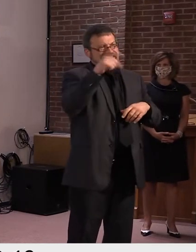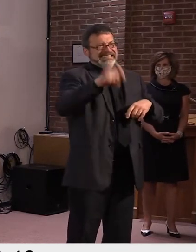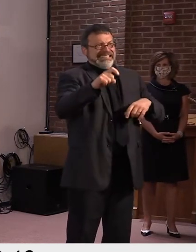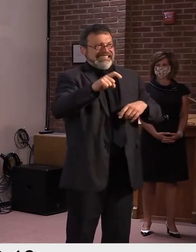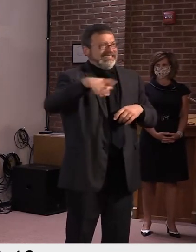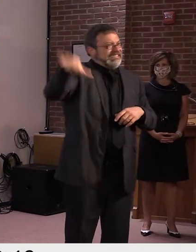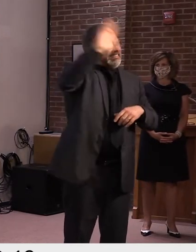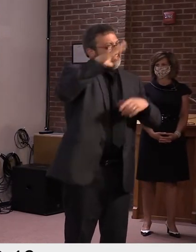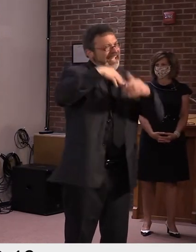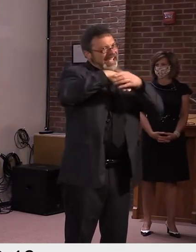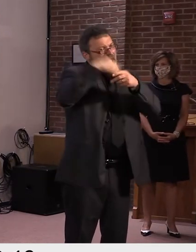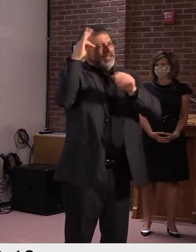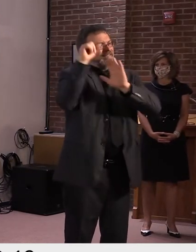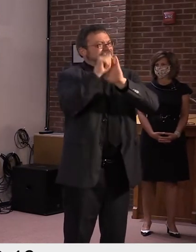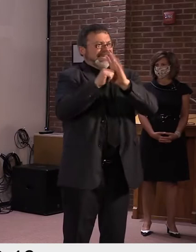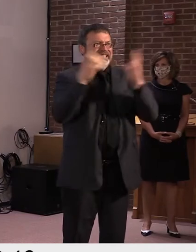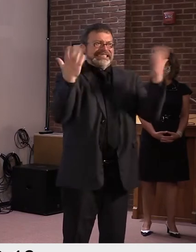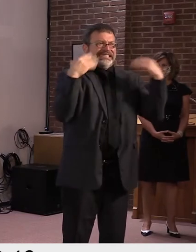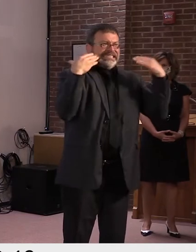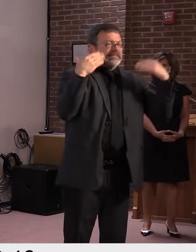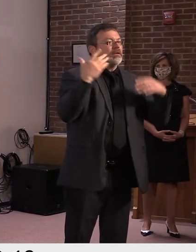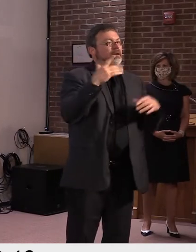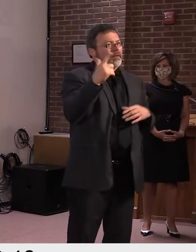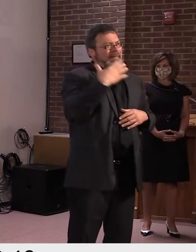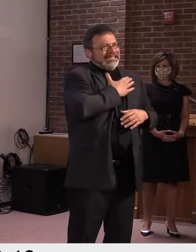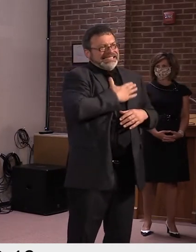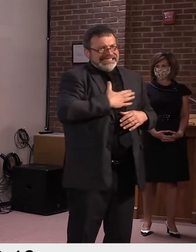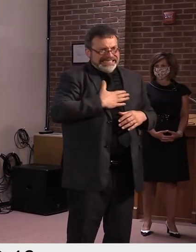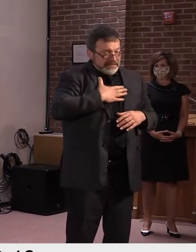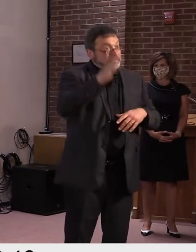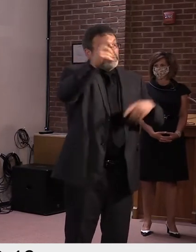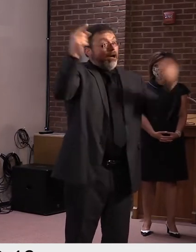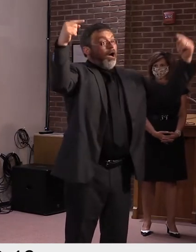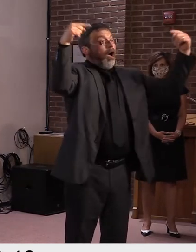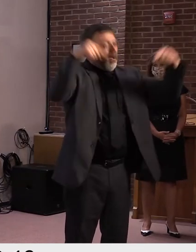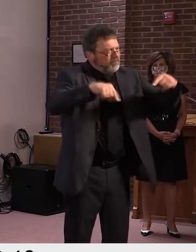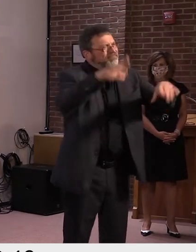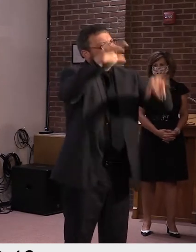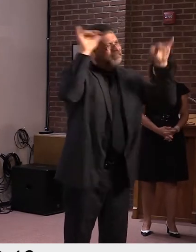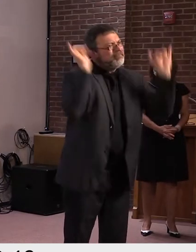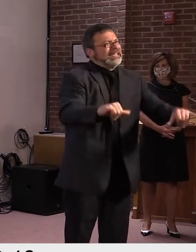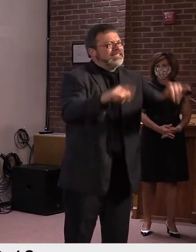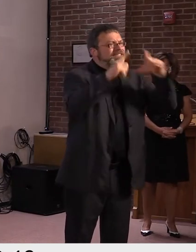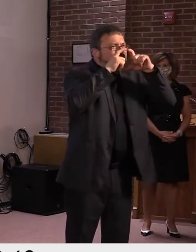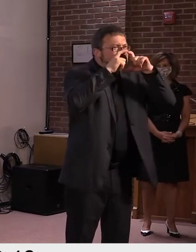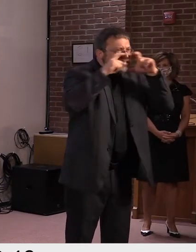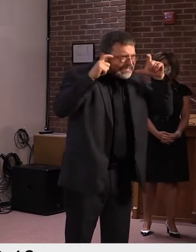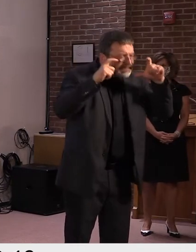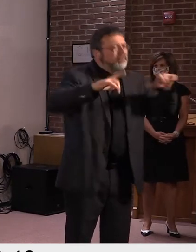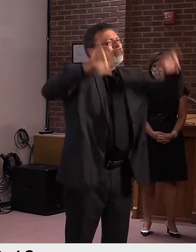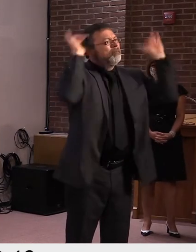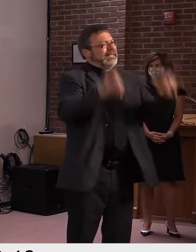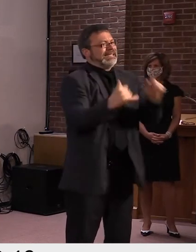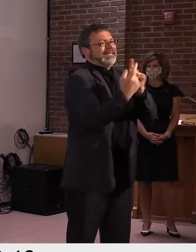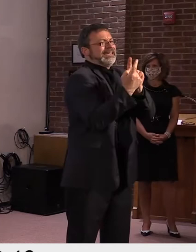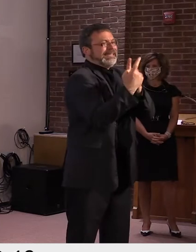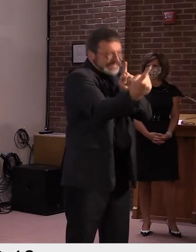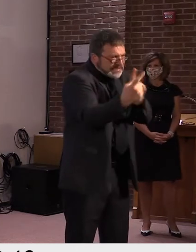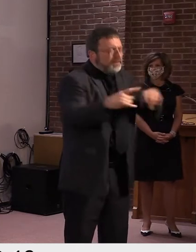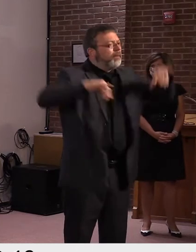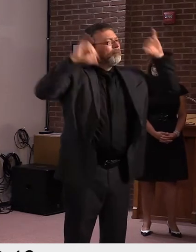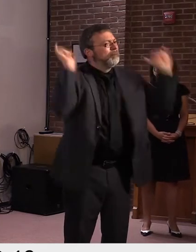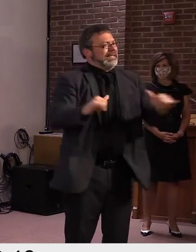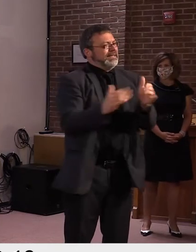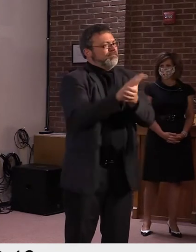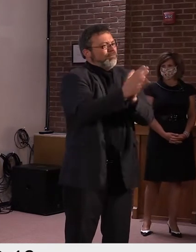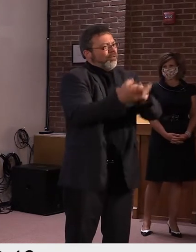to slow the spread of this virus so we can protect our most vulnerable and our healthcare system. So we ask everyone to follow